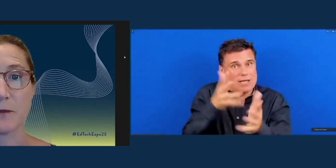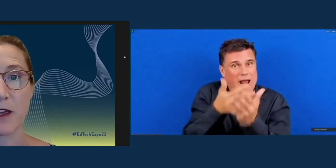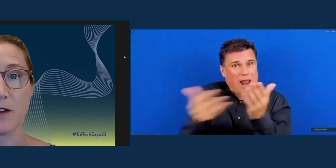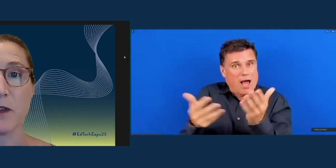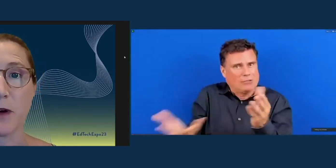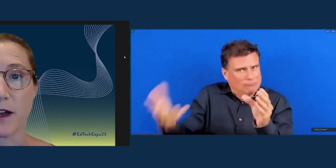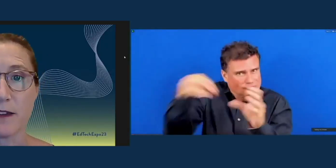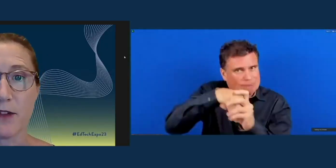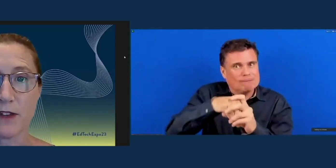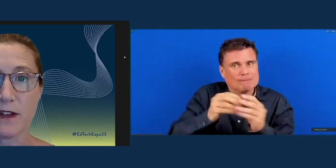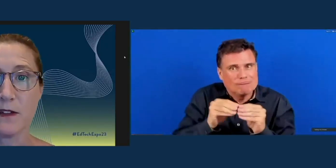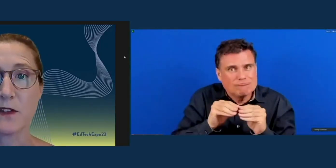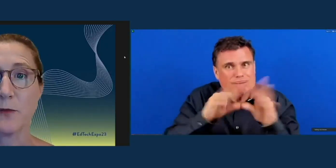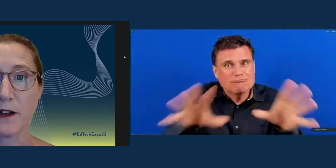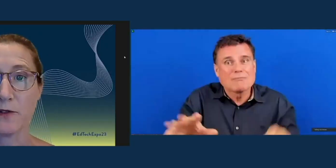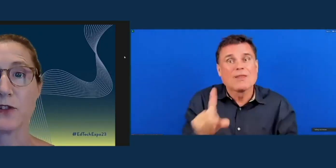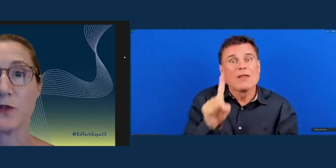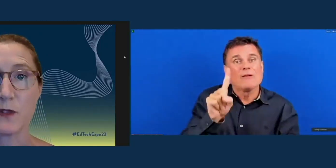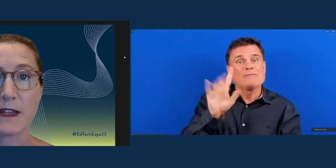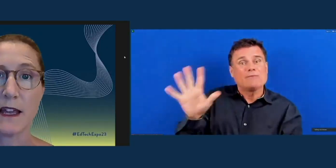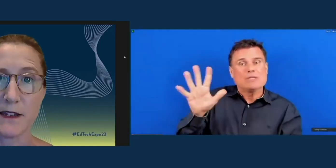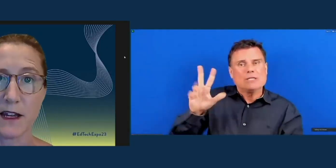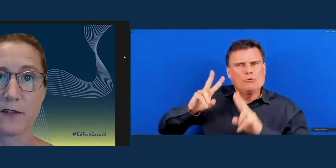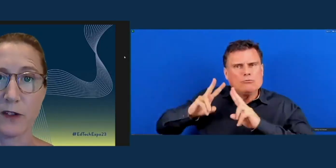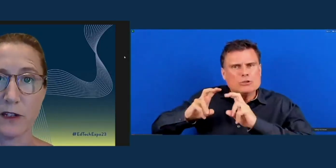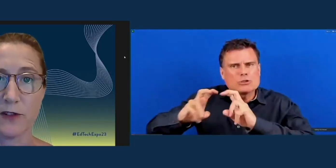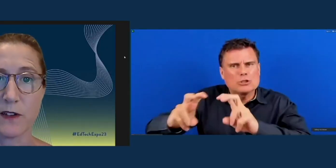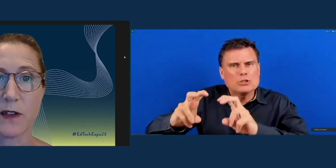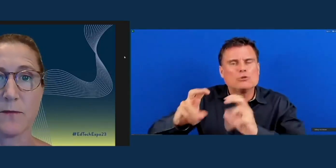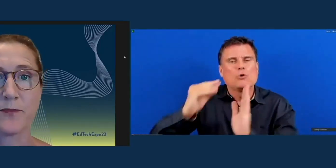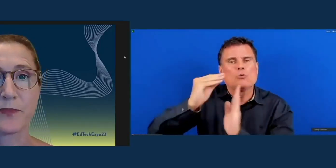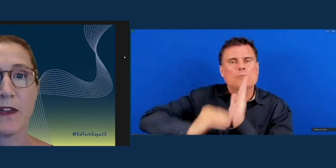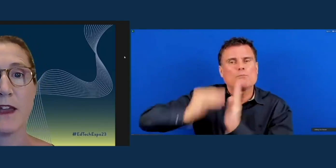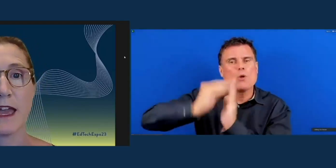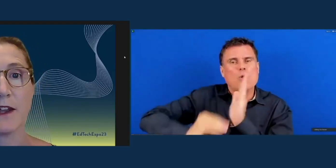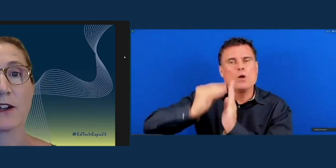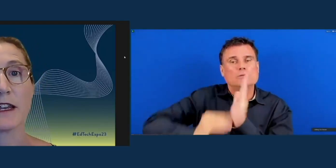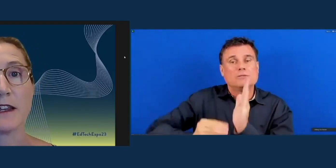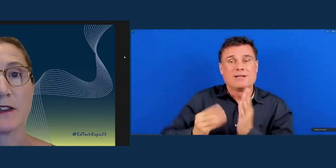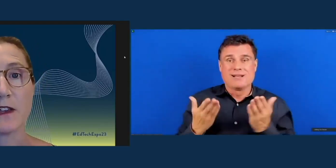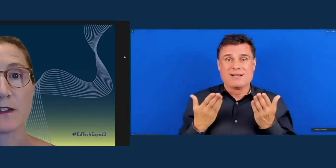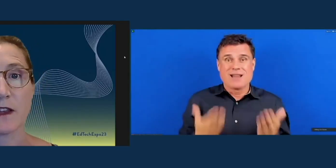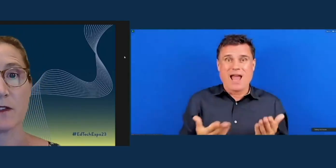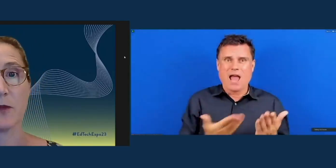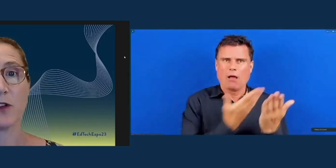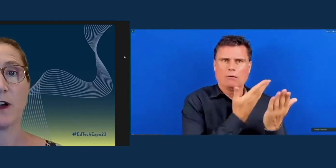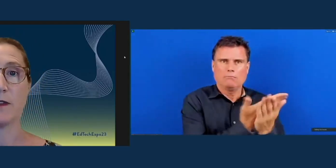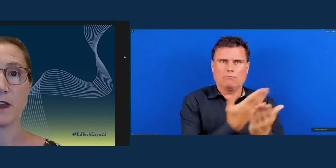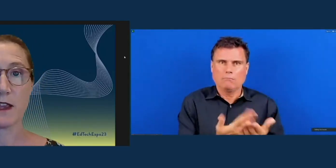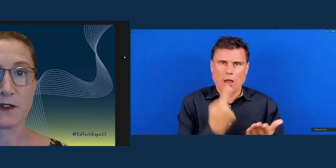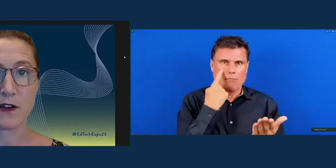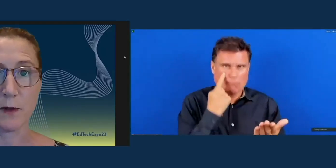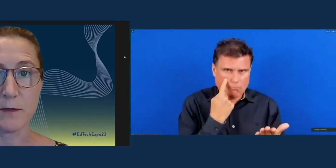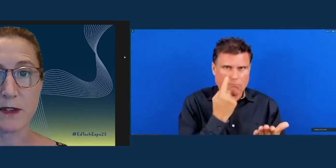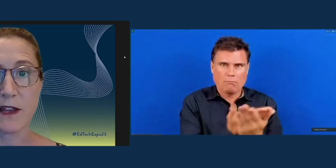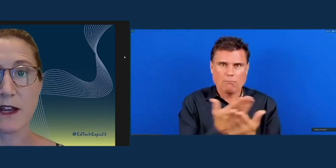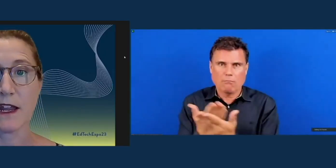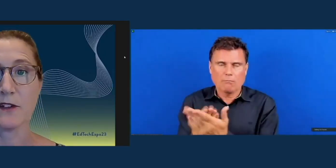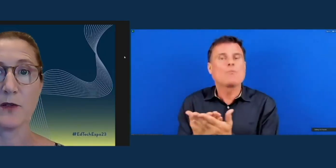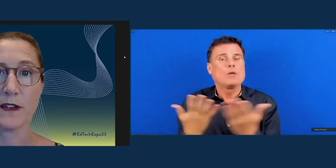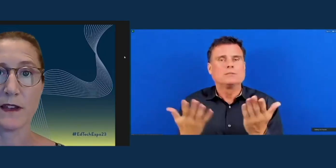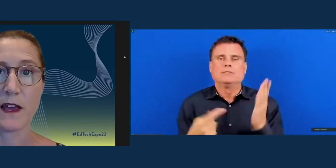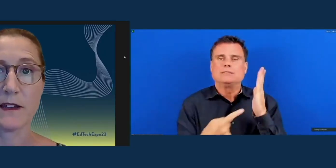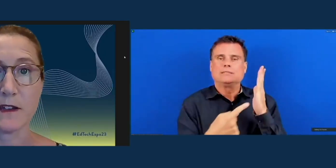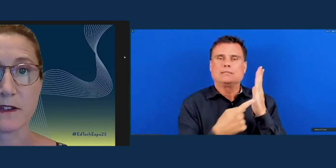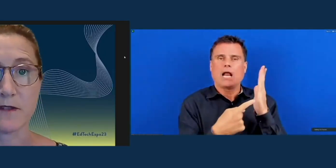tangibly expanded the body of evidence around using EdTech for literacy and are easily accessible on the ACR website